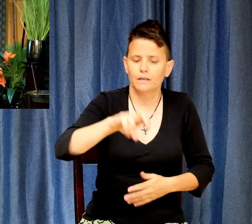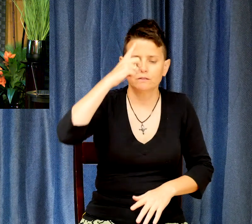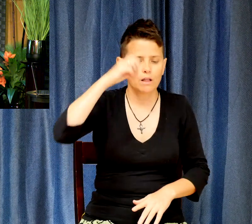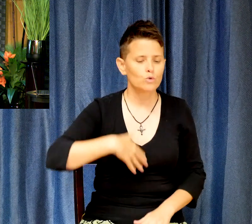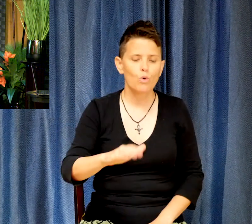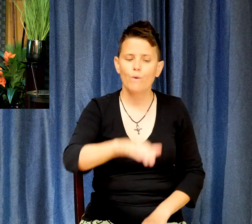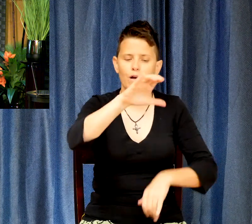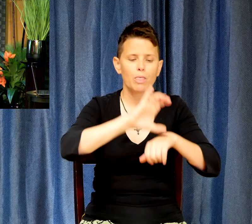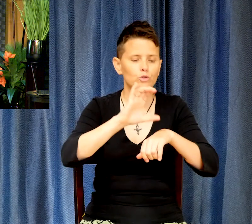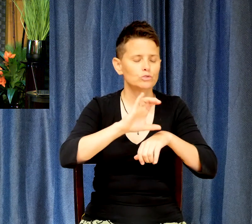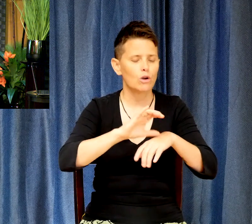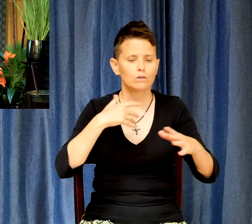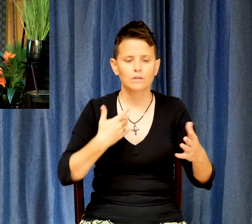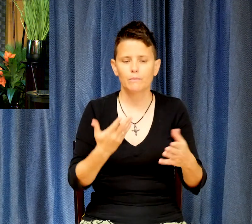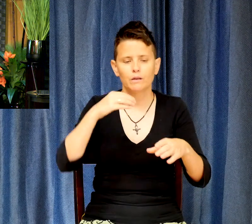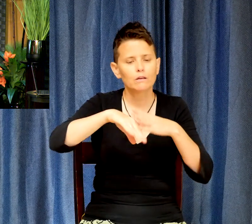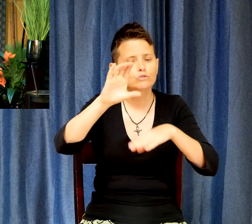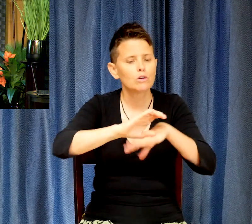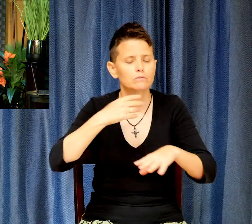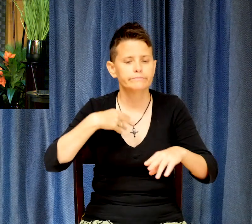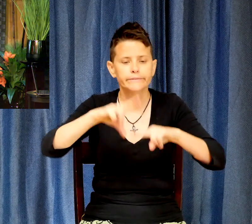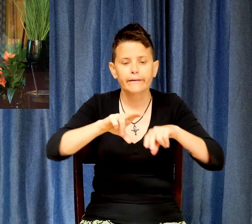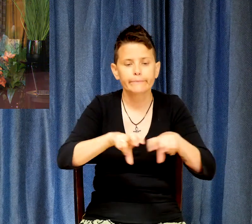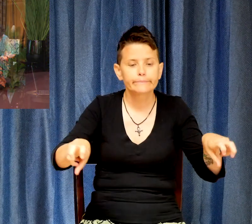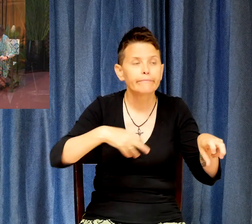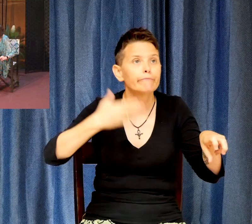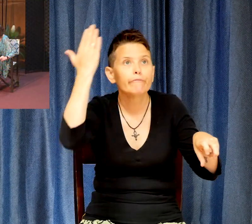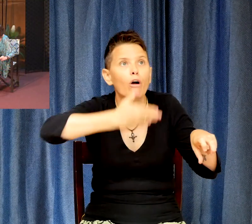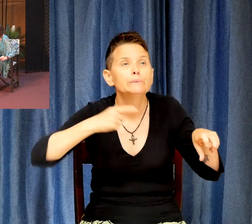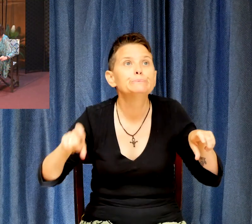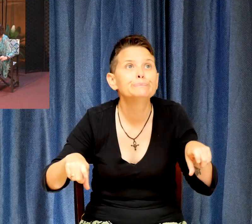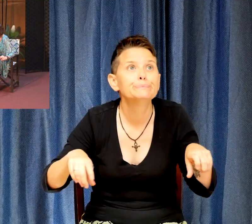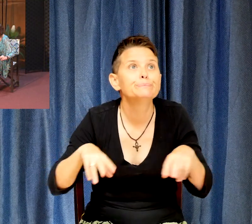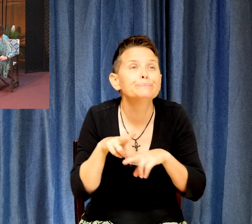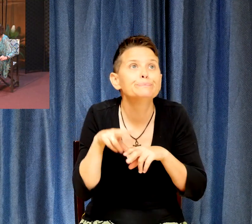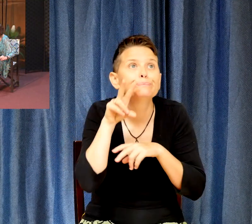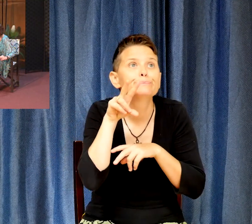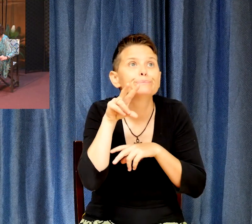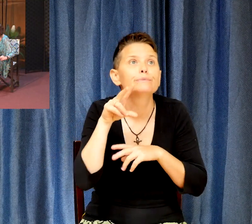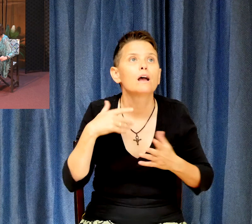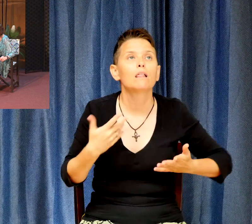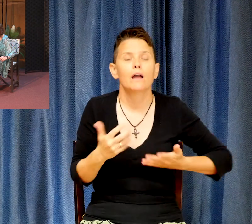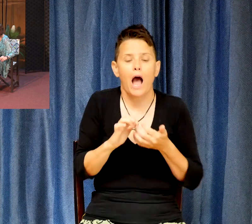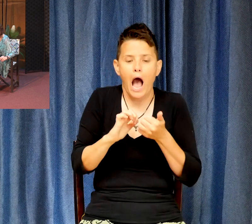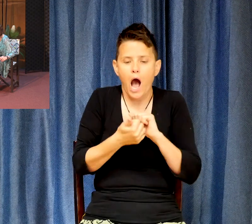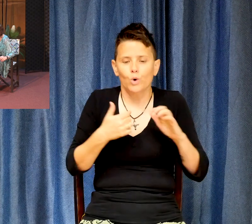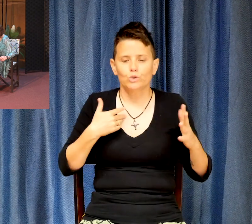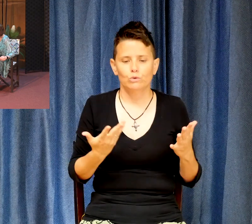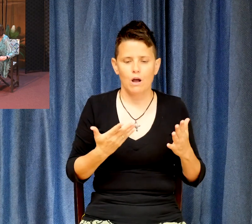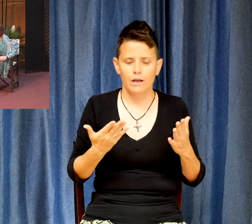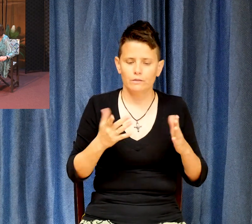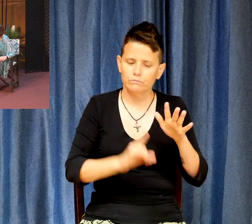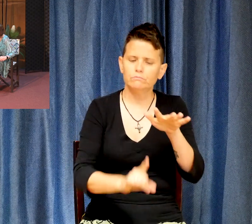Lutheran, being on the front row every Sunday, it was this huge disconnect within me of how do I simply show up and be who I am in